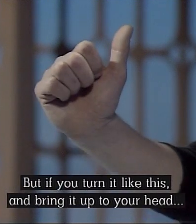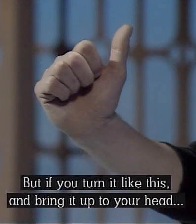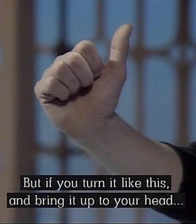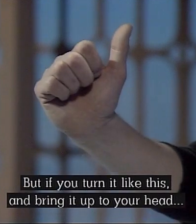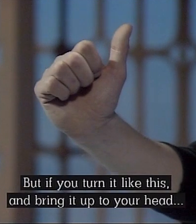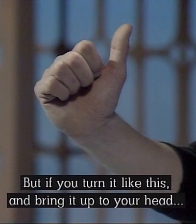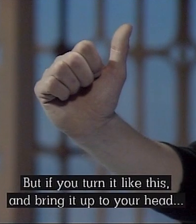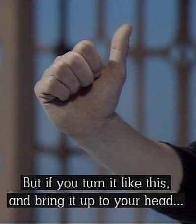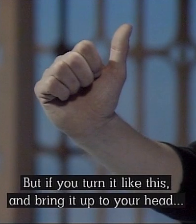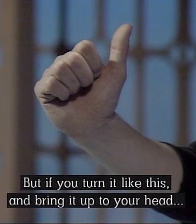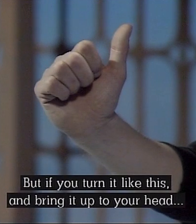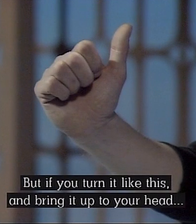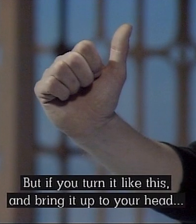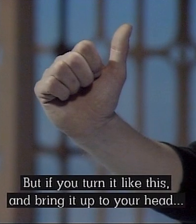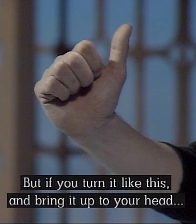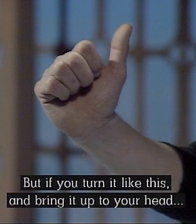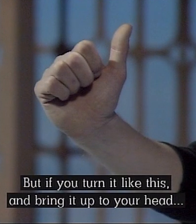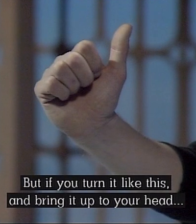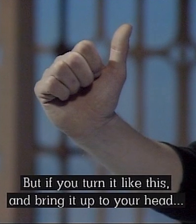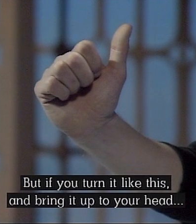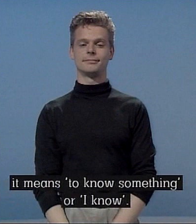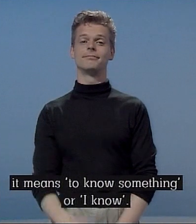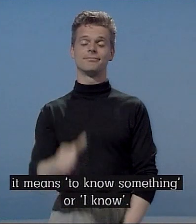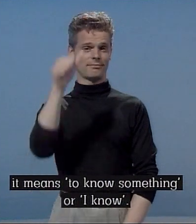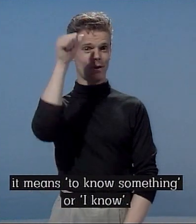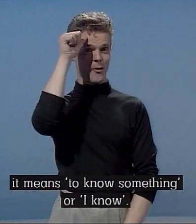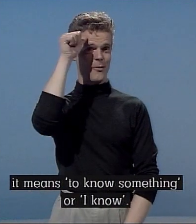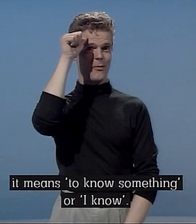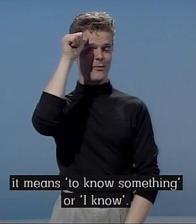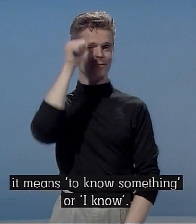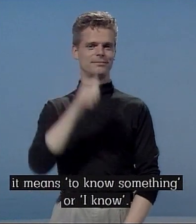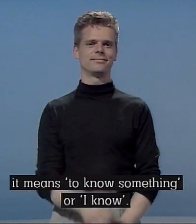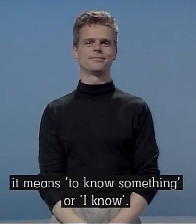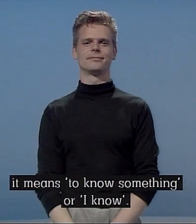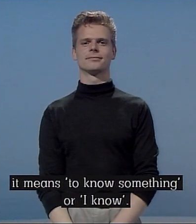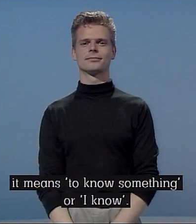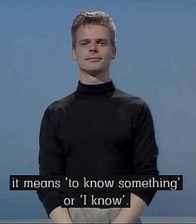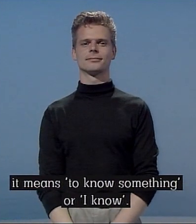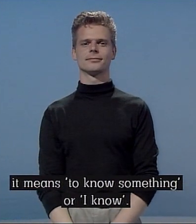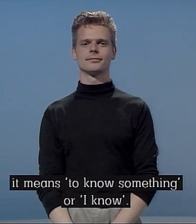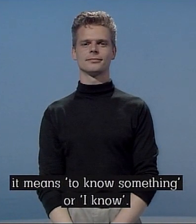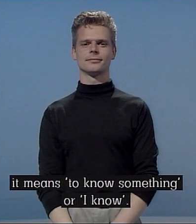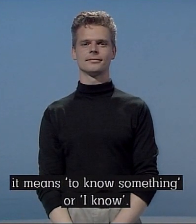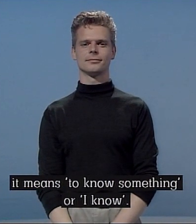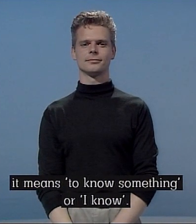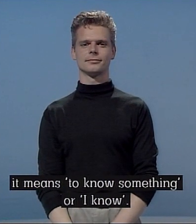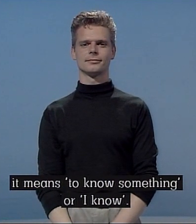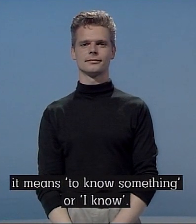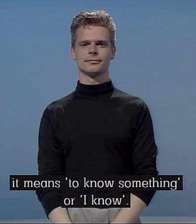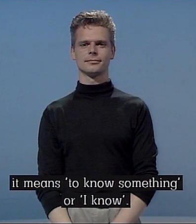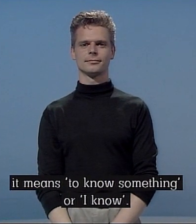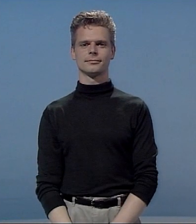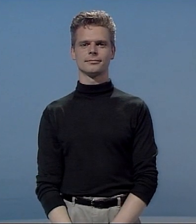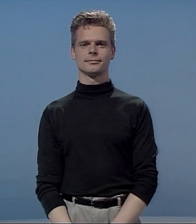this and bring it up to your head like this, it means to know something, or I know.